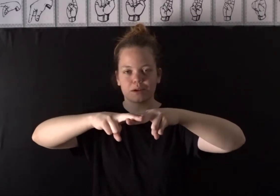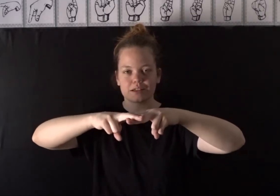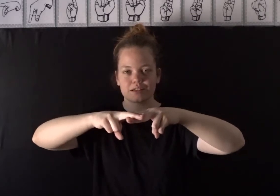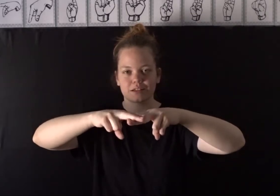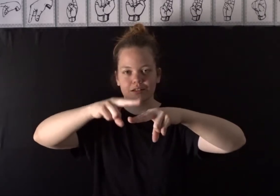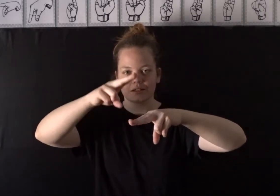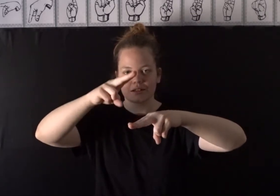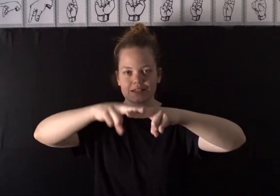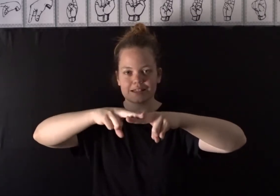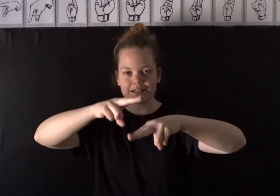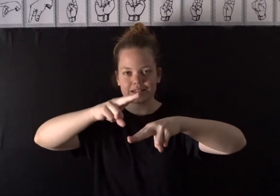twice. Sit.